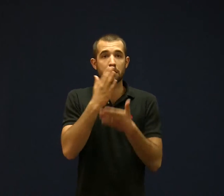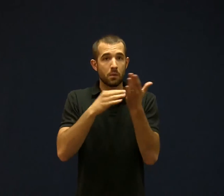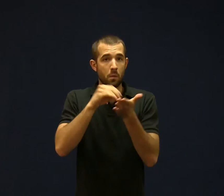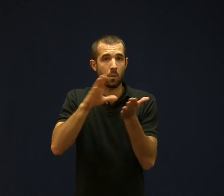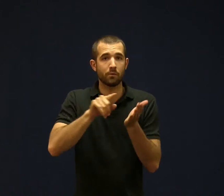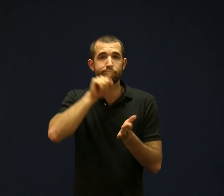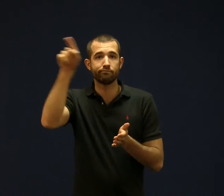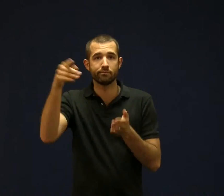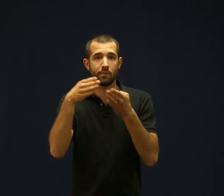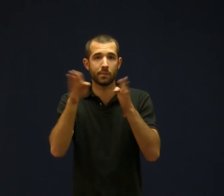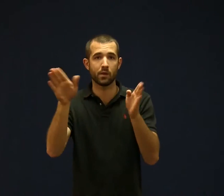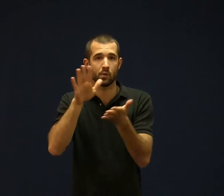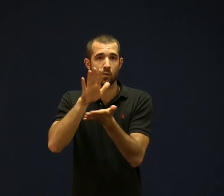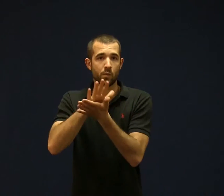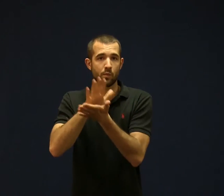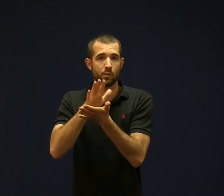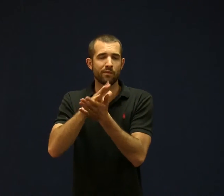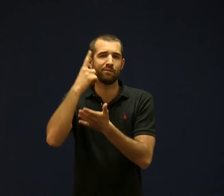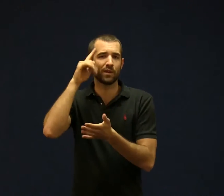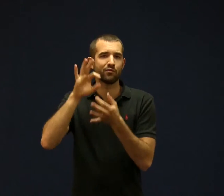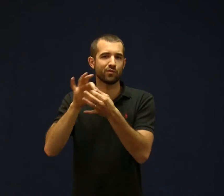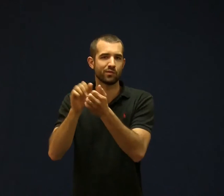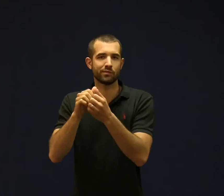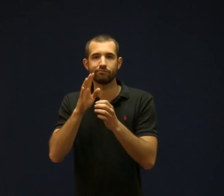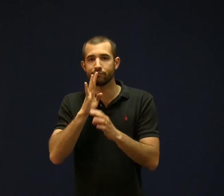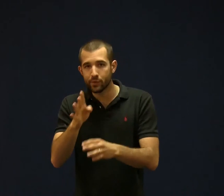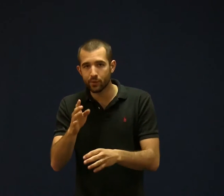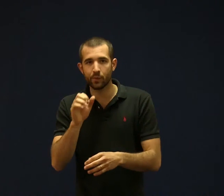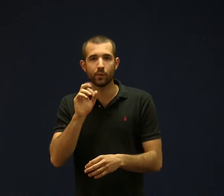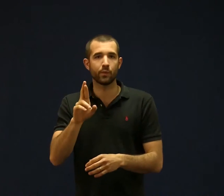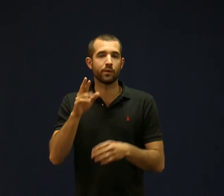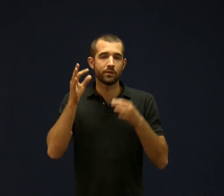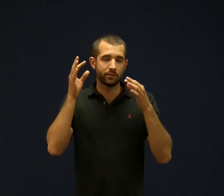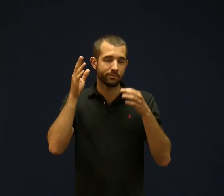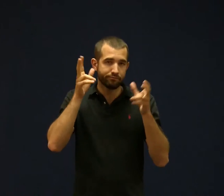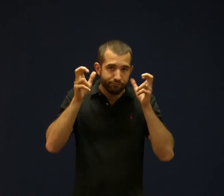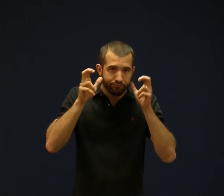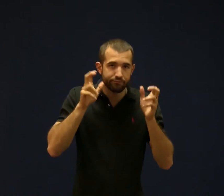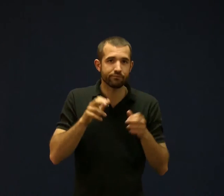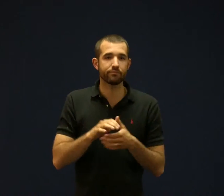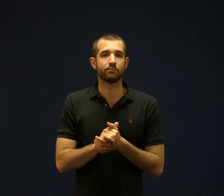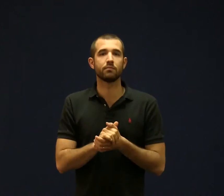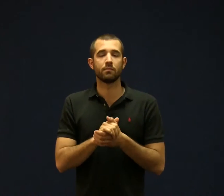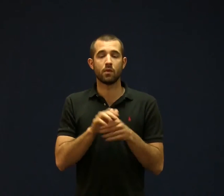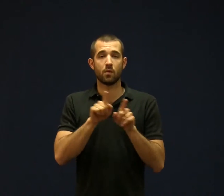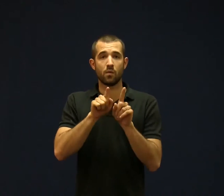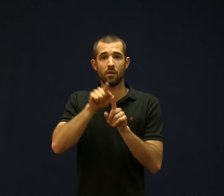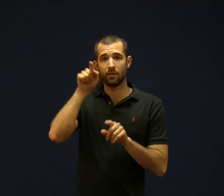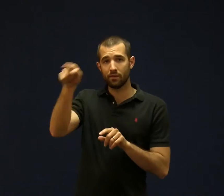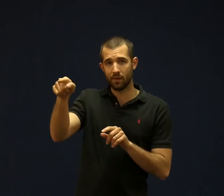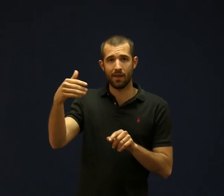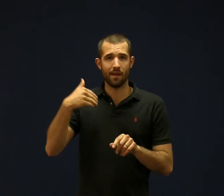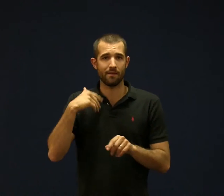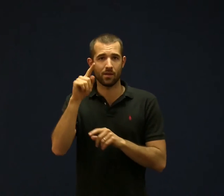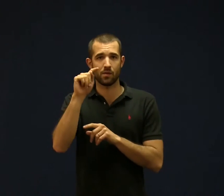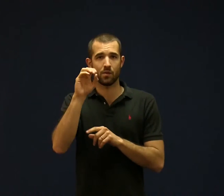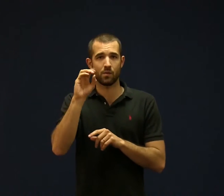Some students spend their day with us at Governor Baxter School for the Deaf, while others spend a portion of their day at the local public school